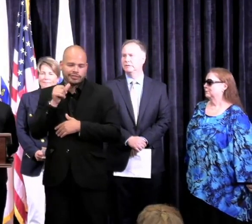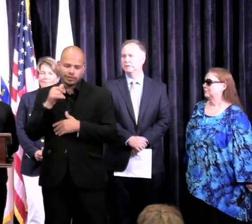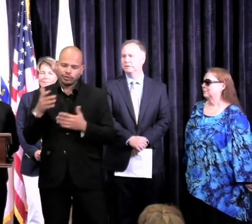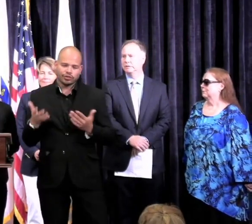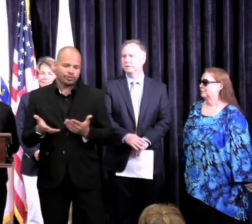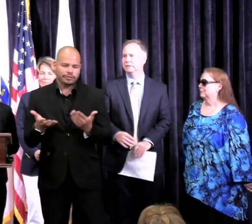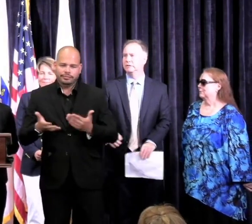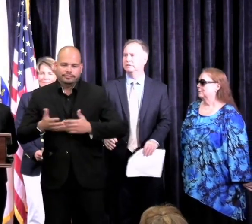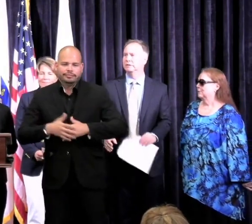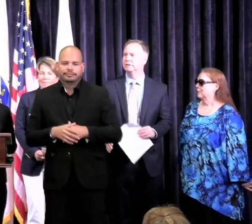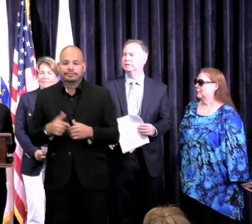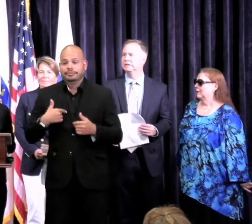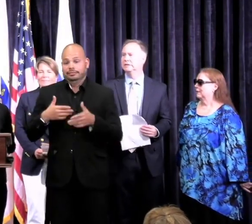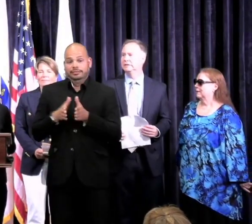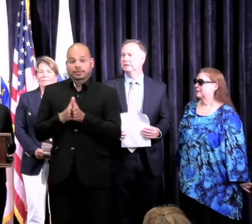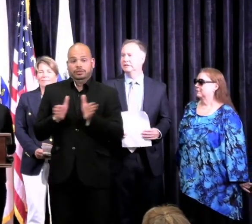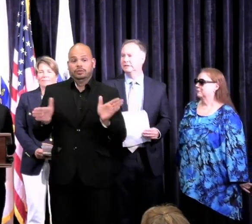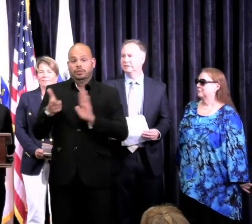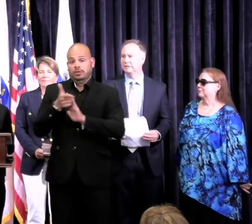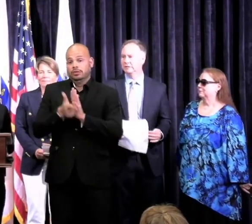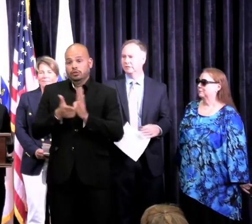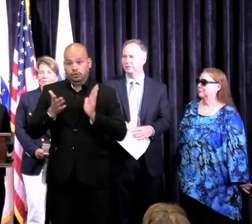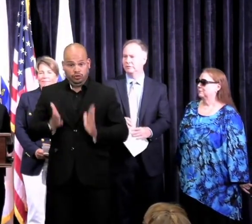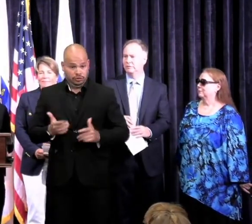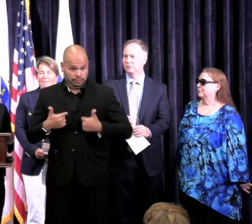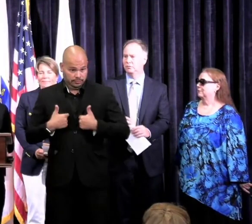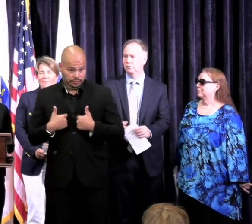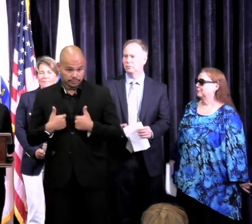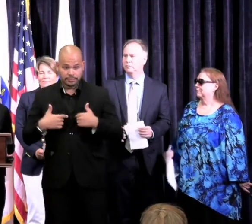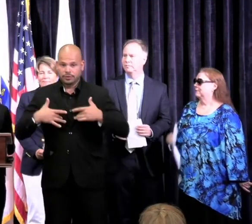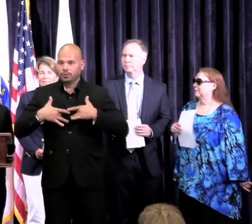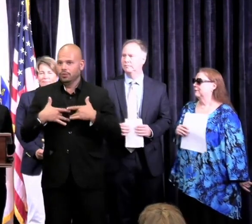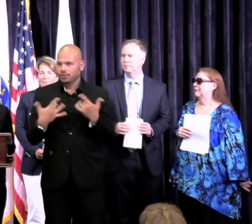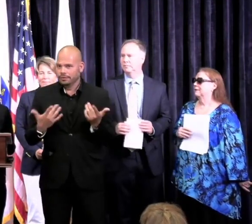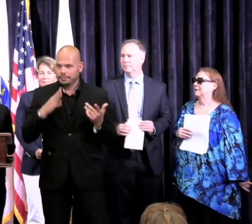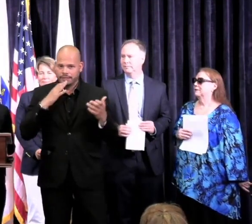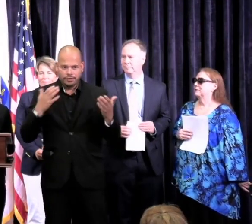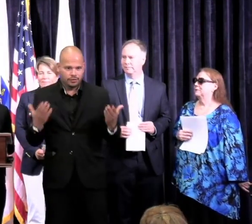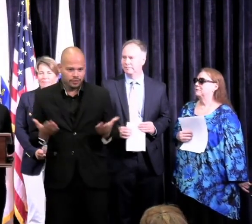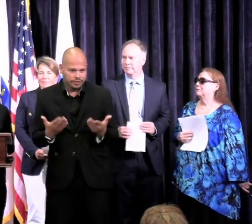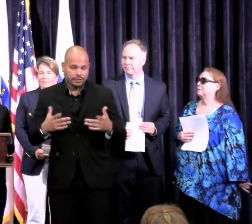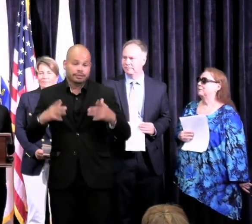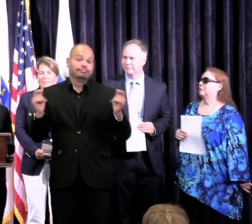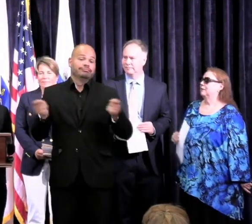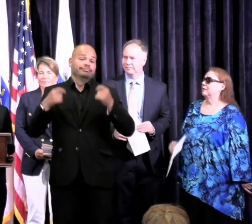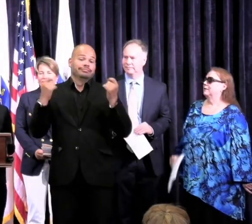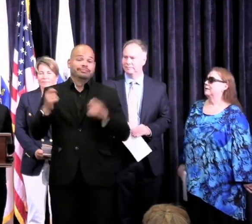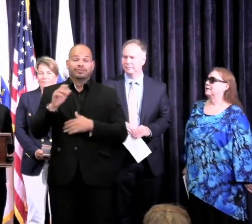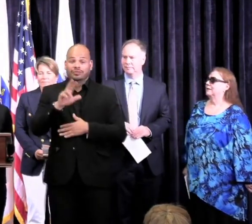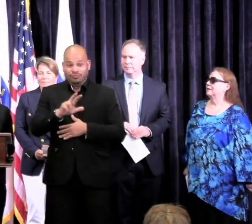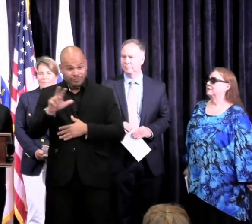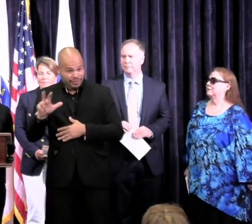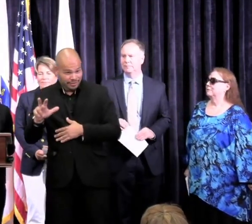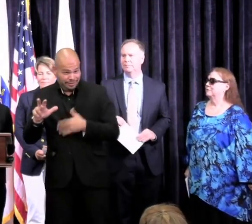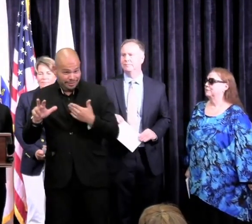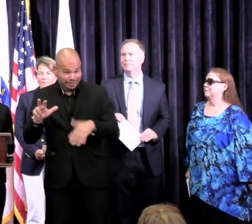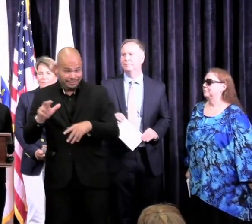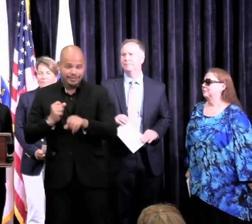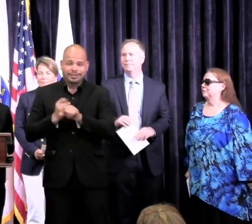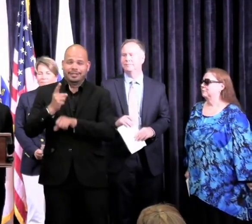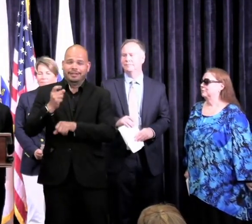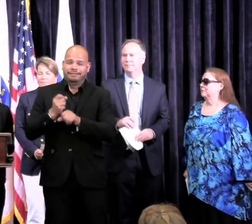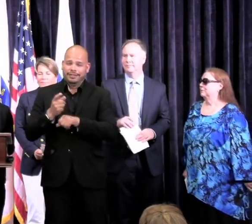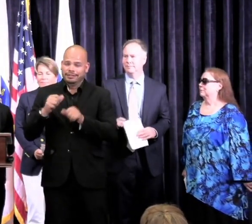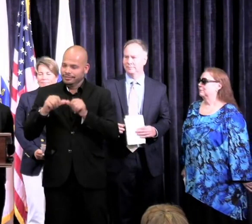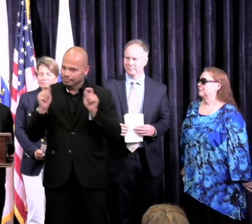I'm our general counsel at Mass office on disability and I'm thrilled to be here today to celebrate the 33rd anniversary of the Ada disability pride